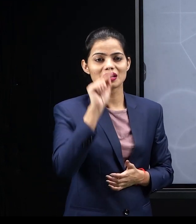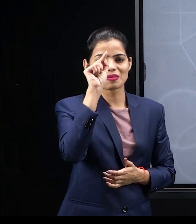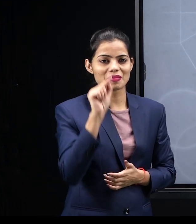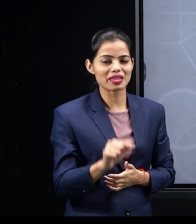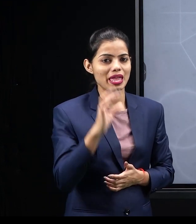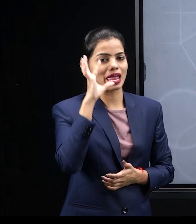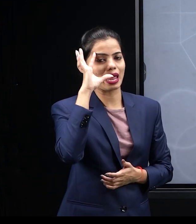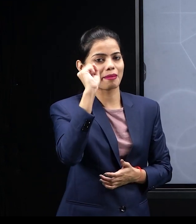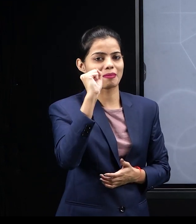Points to remember.